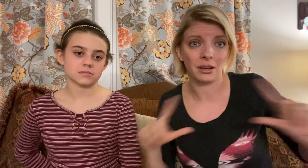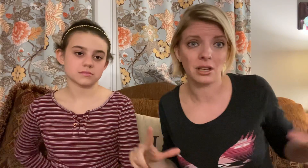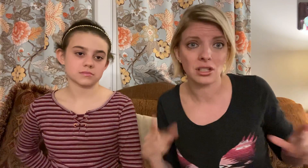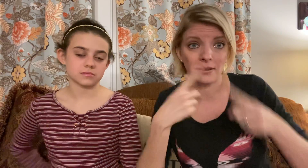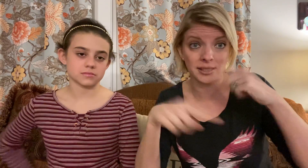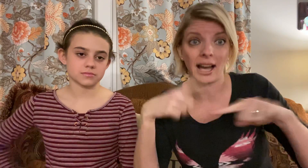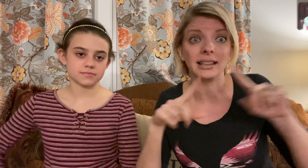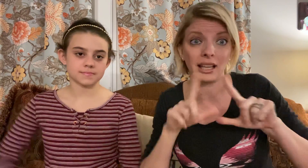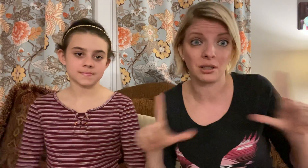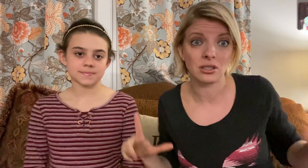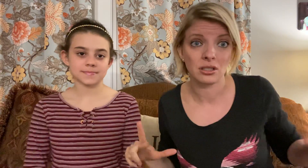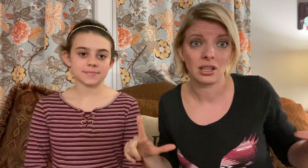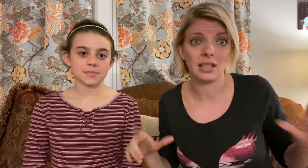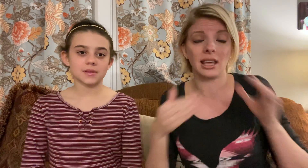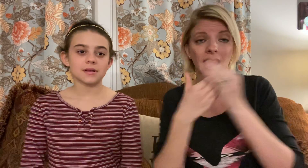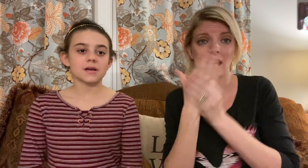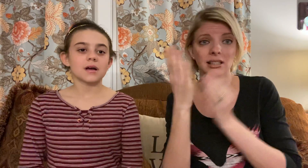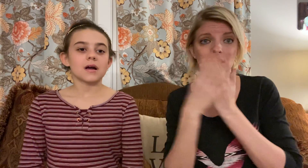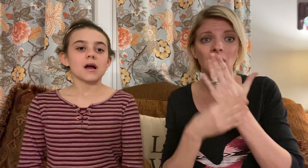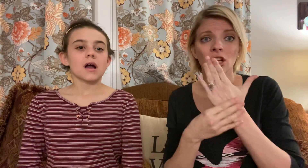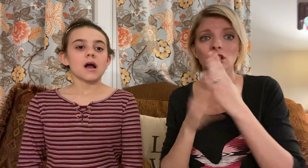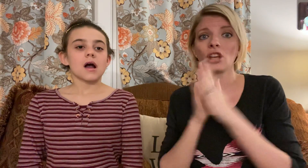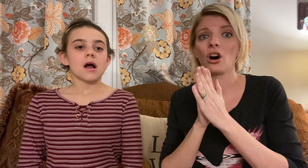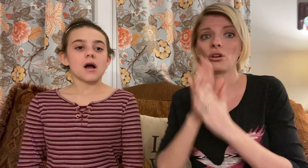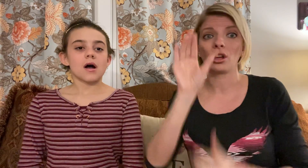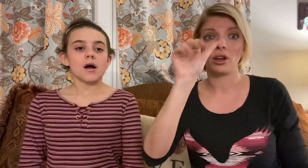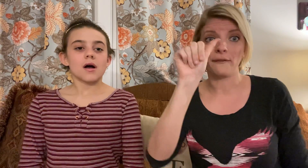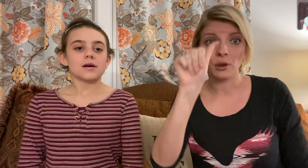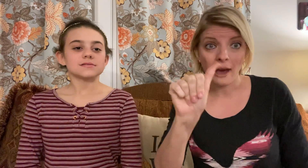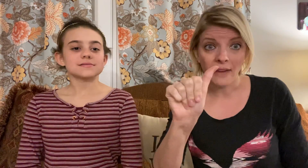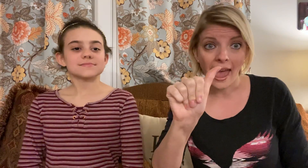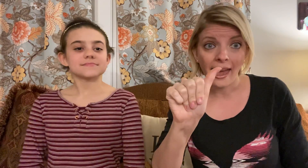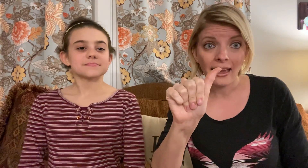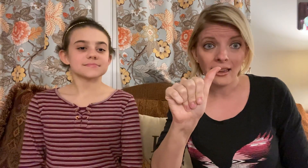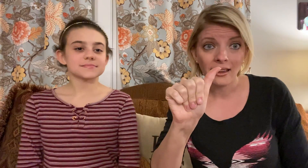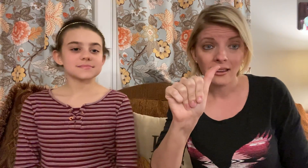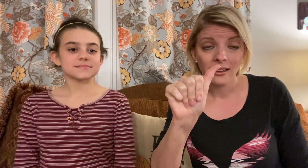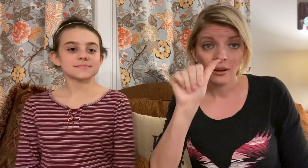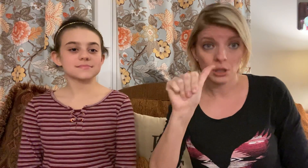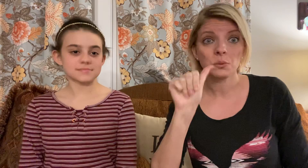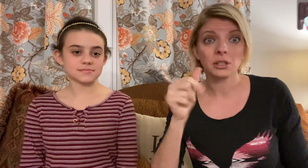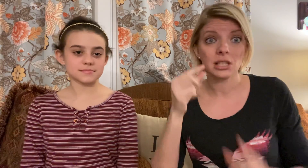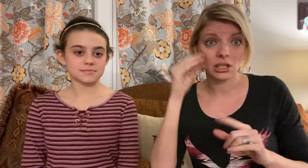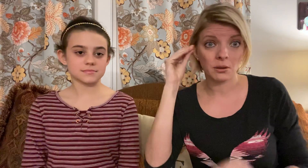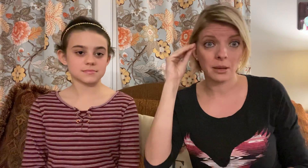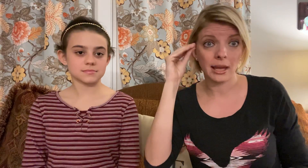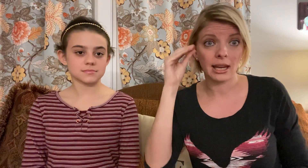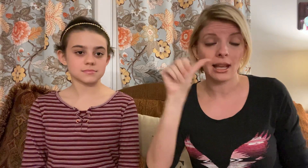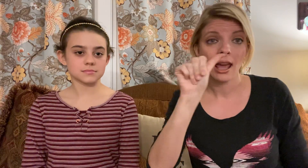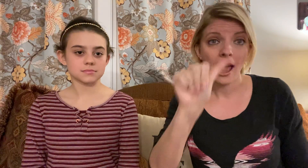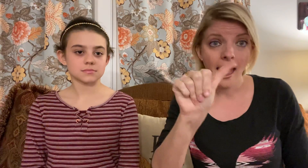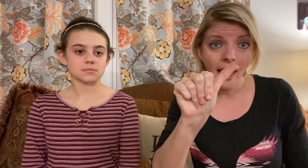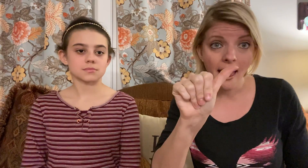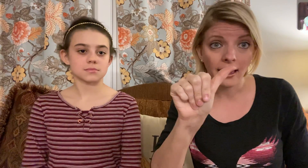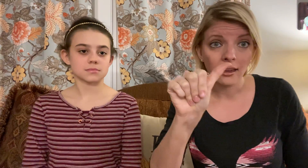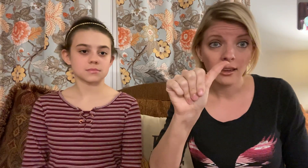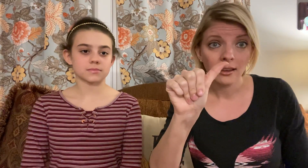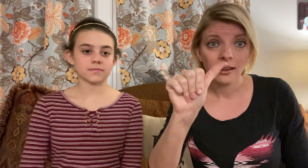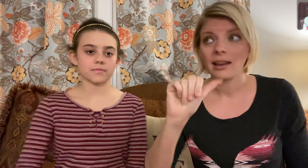language, of sign language, is the hands. So if you have A, which we'll teach you in a minute, A is